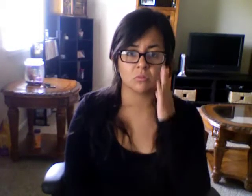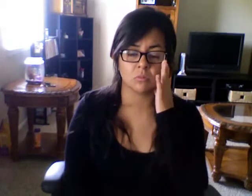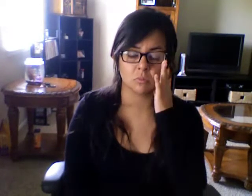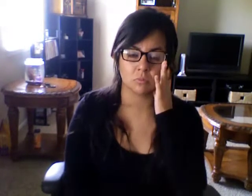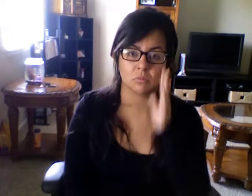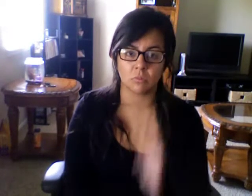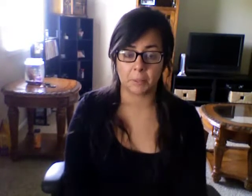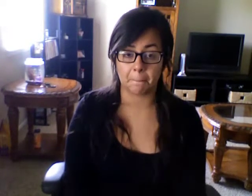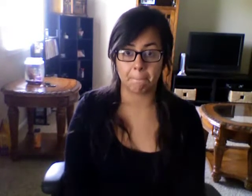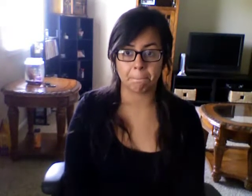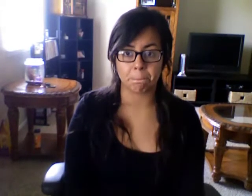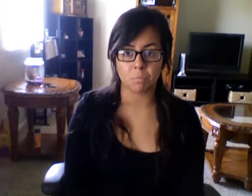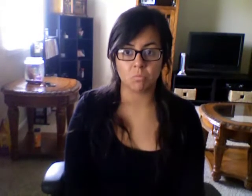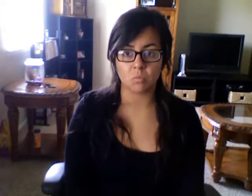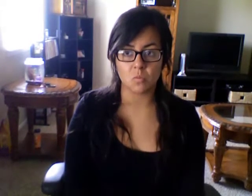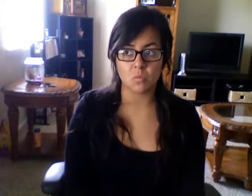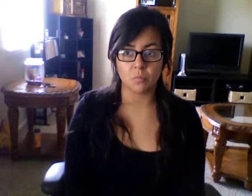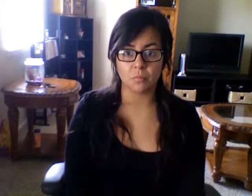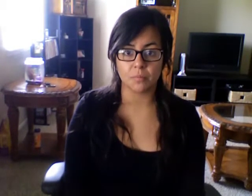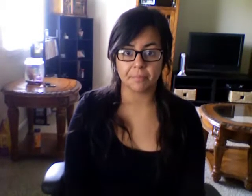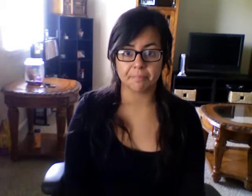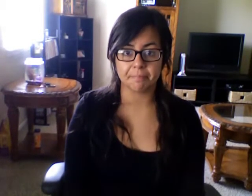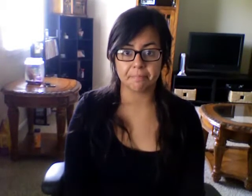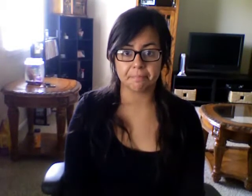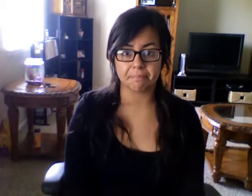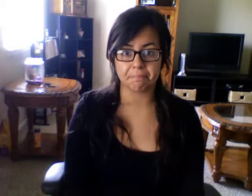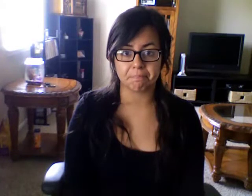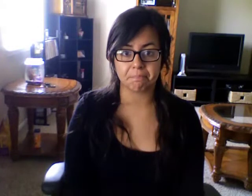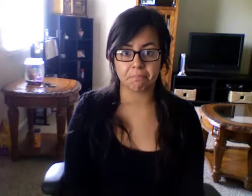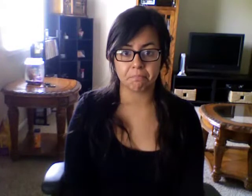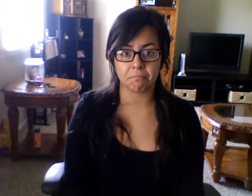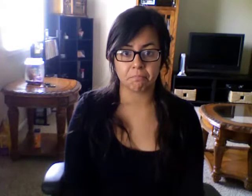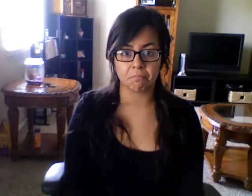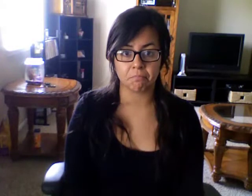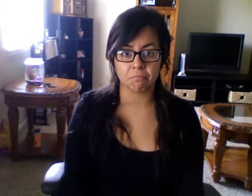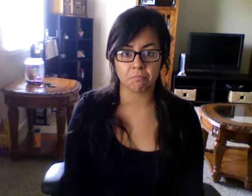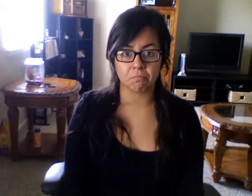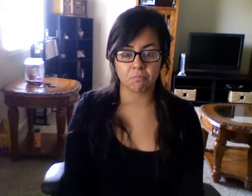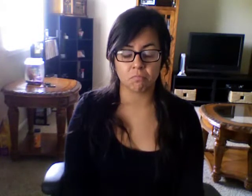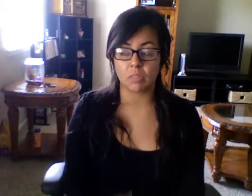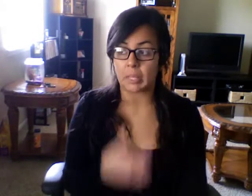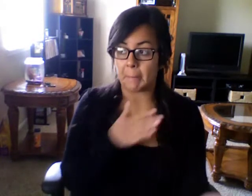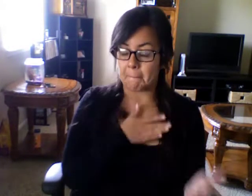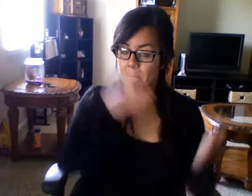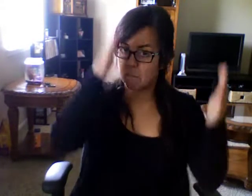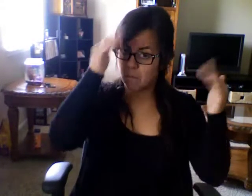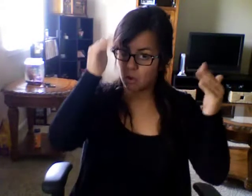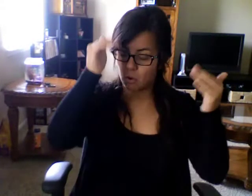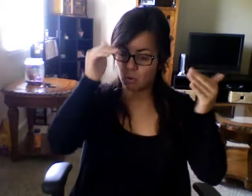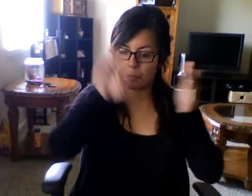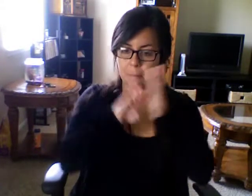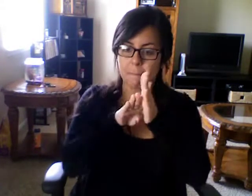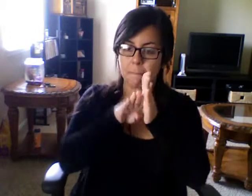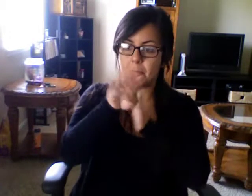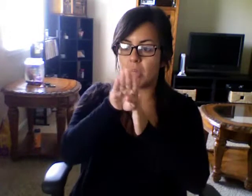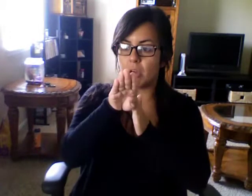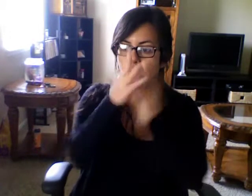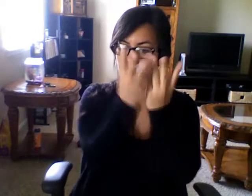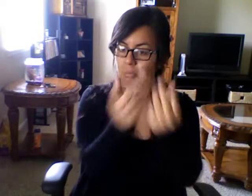bring powerful and targeted therapies to our patients. And so please consider this a work in progress,